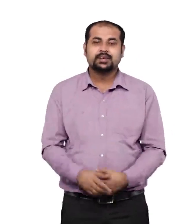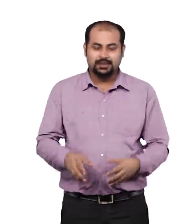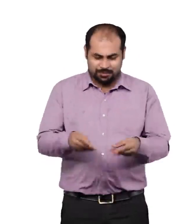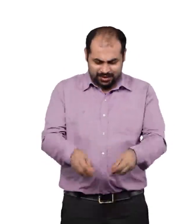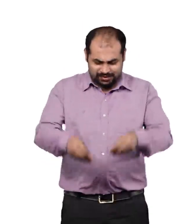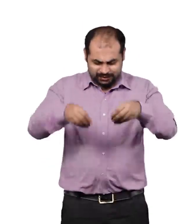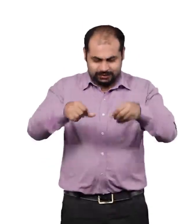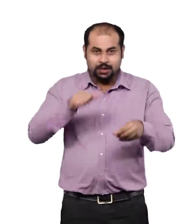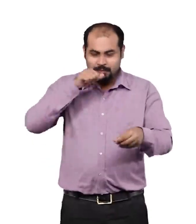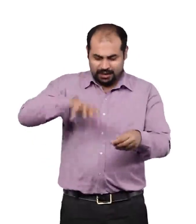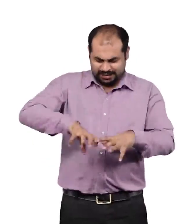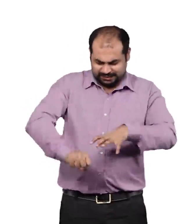Make a mud house.